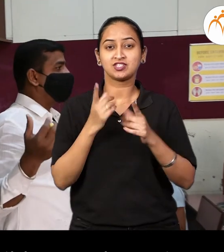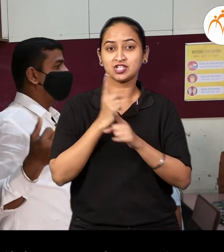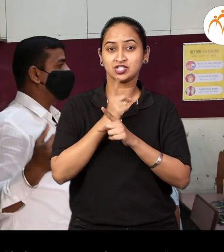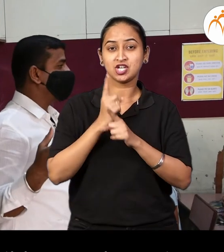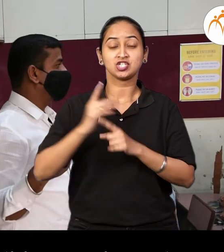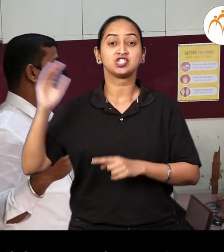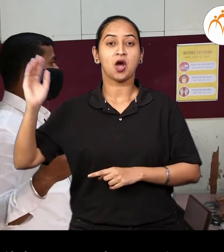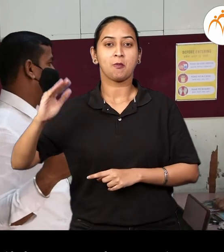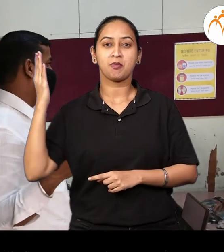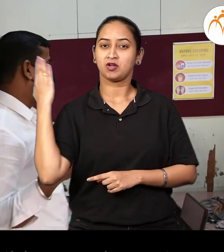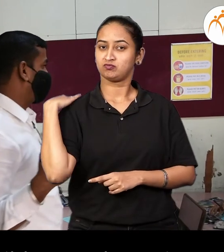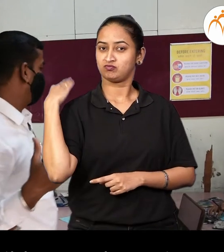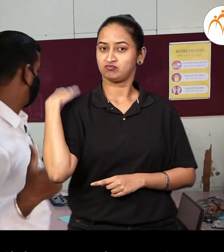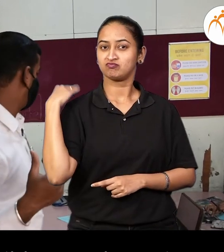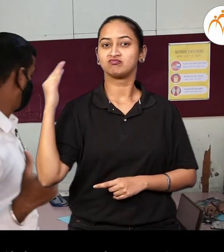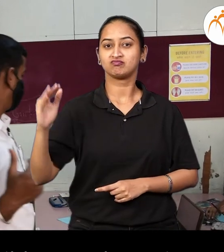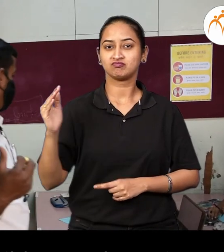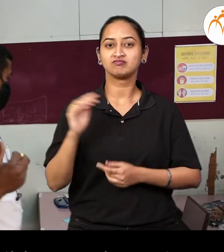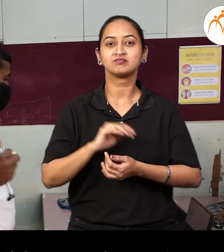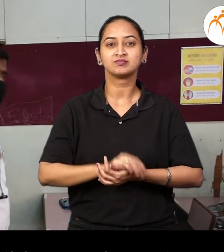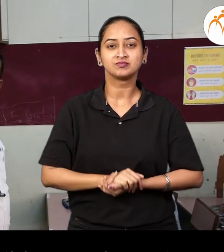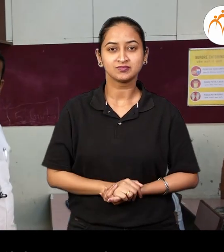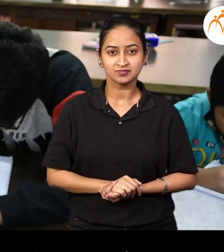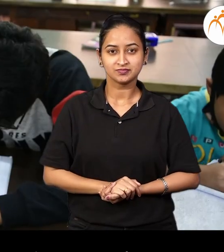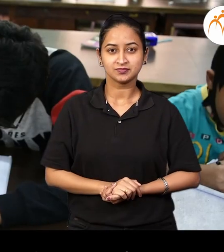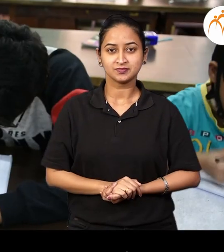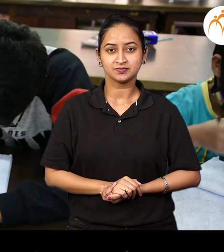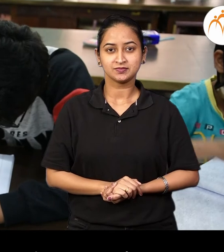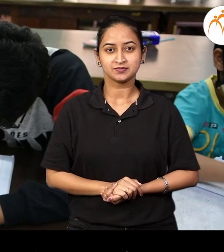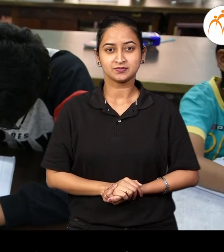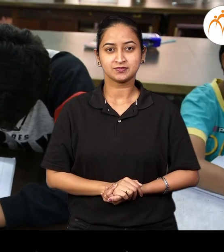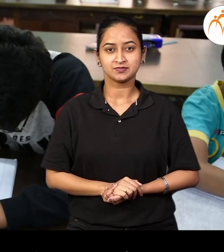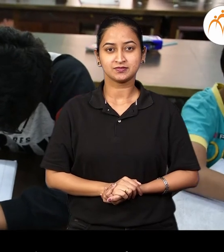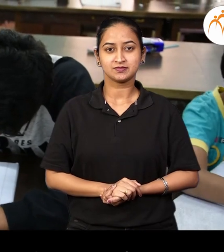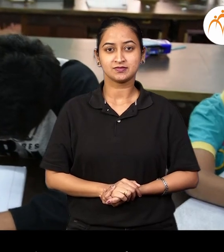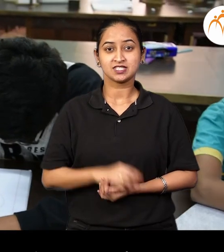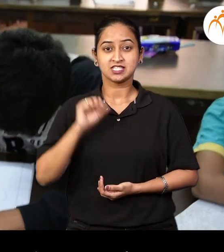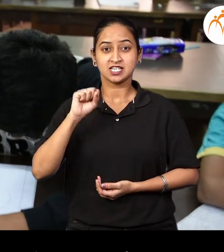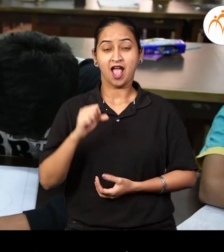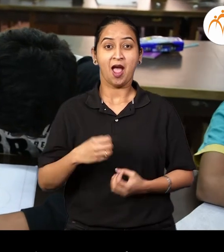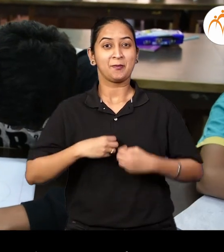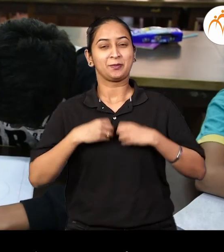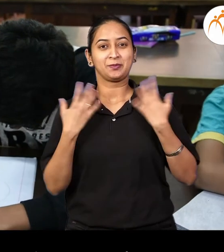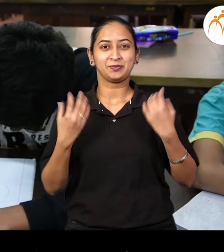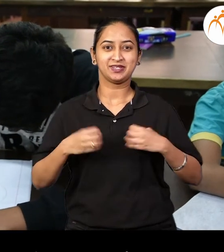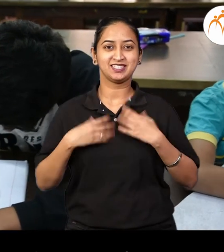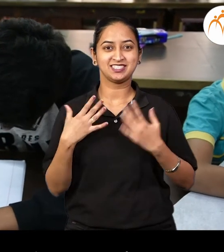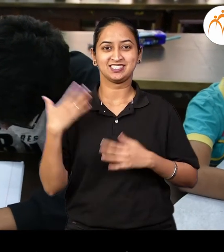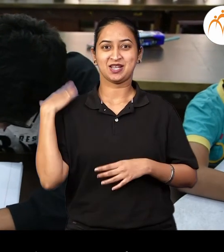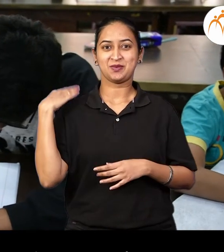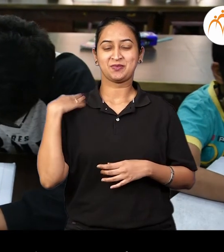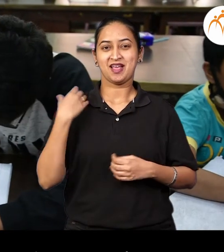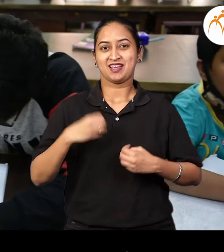children to draw pictures. Salim likes to draw